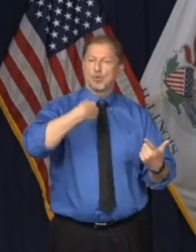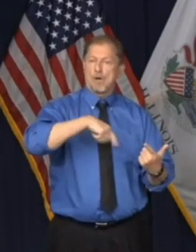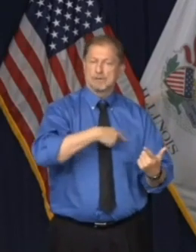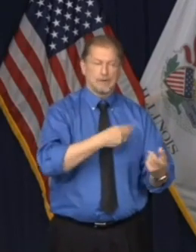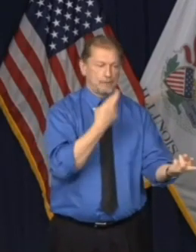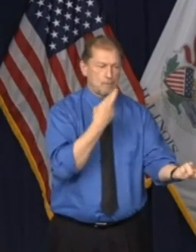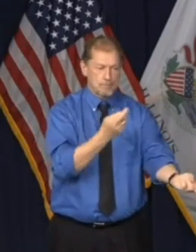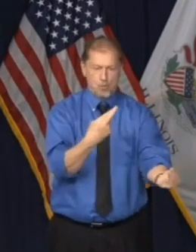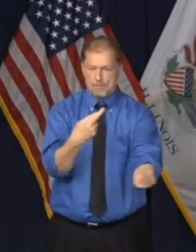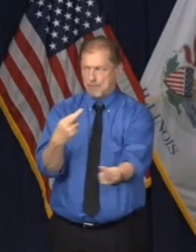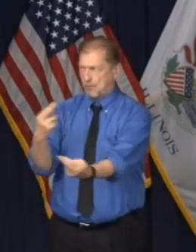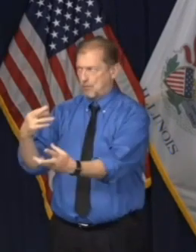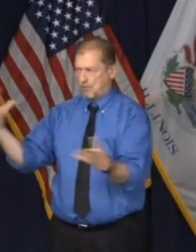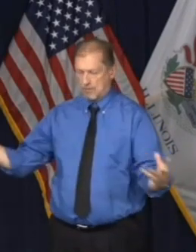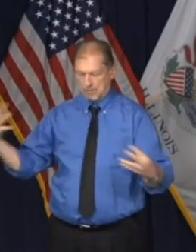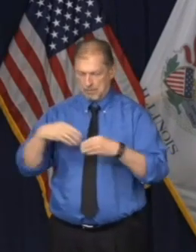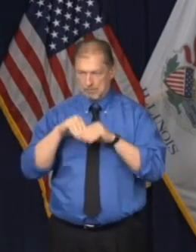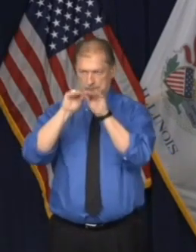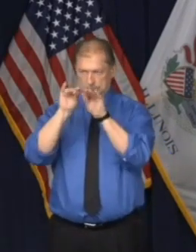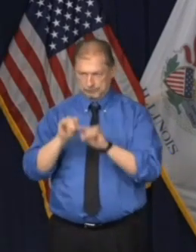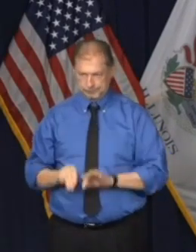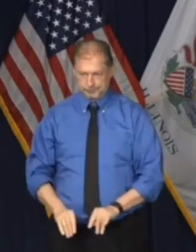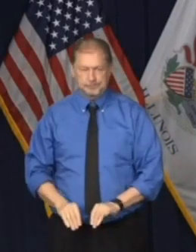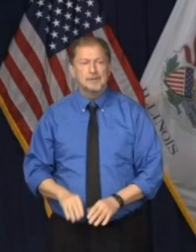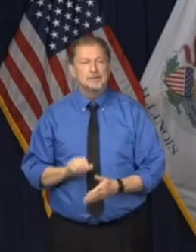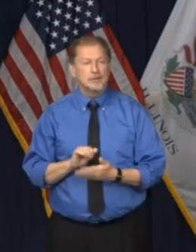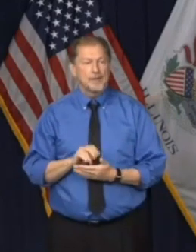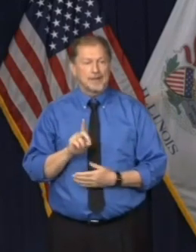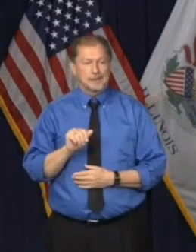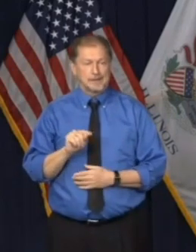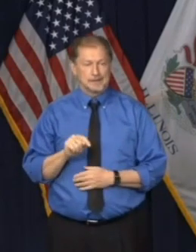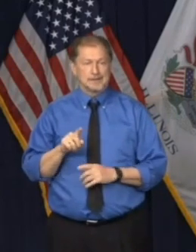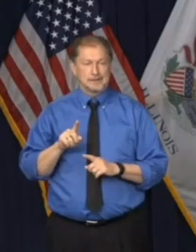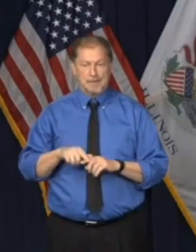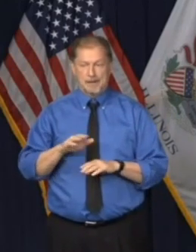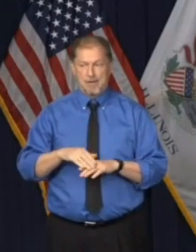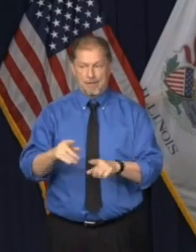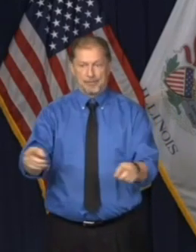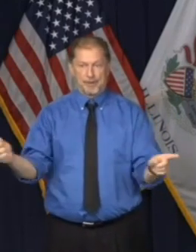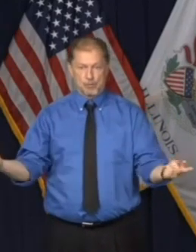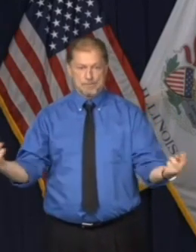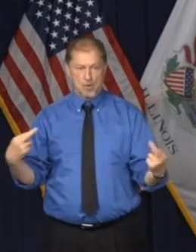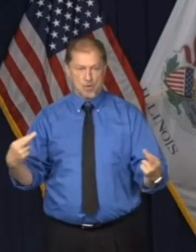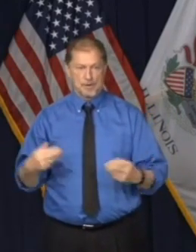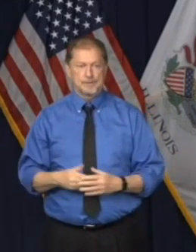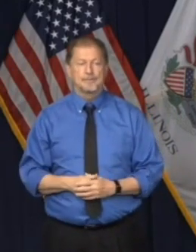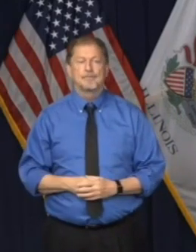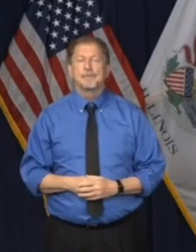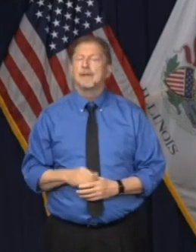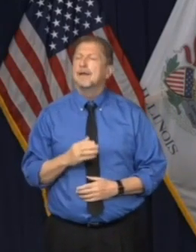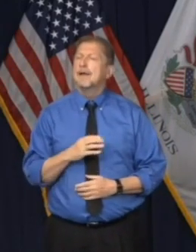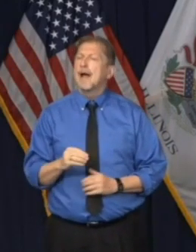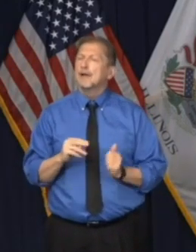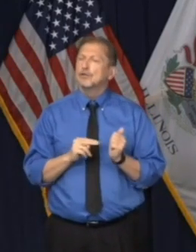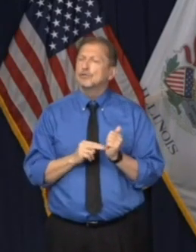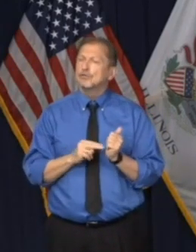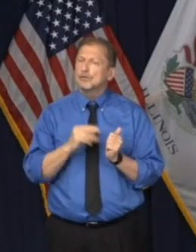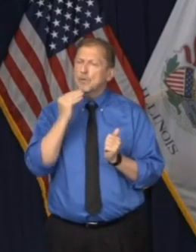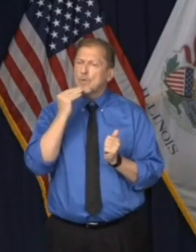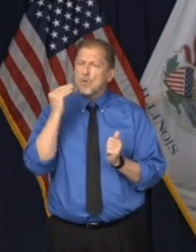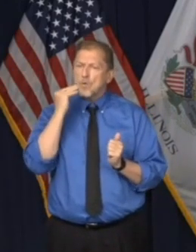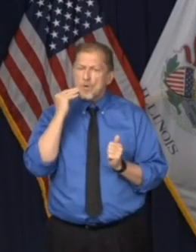inputs, and so that's what we're putting out. So the data is as good as the data that went in. And what about those nursing homes who are not